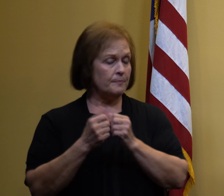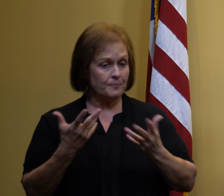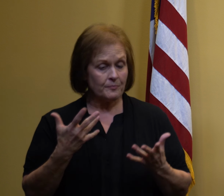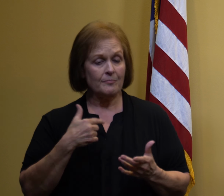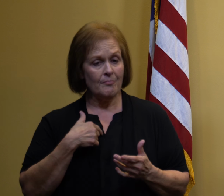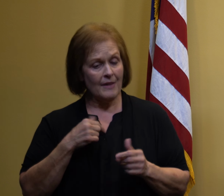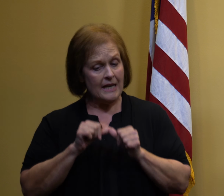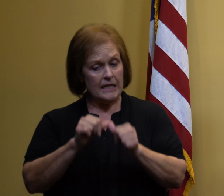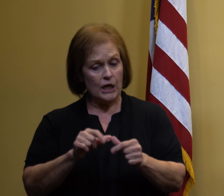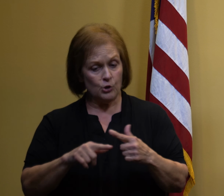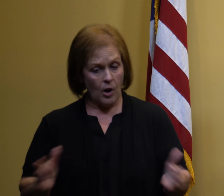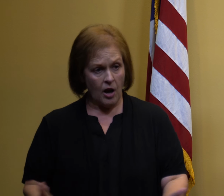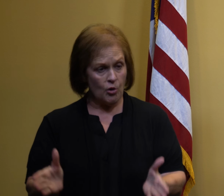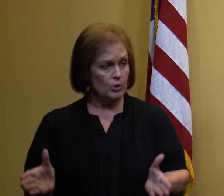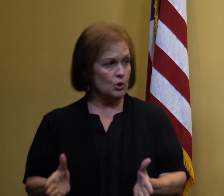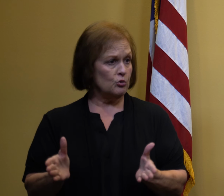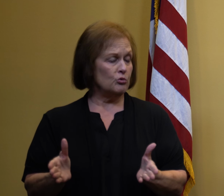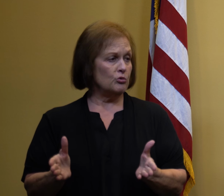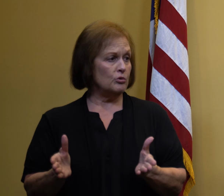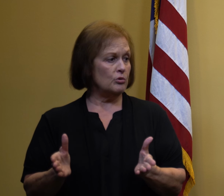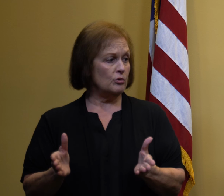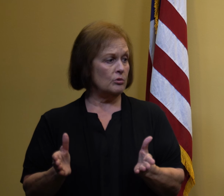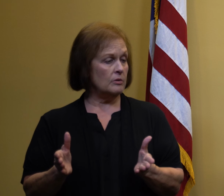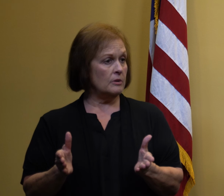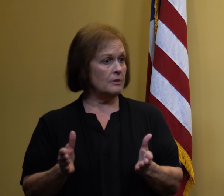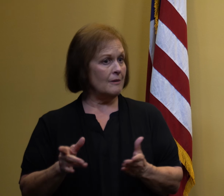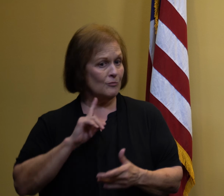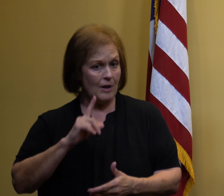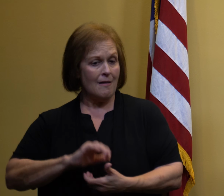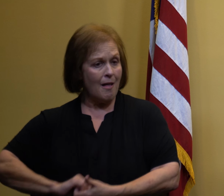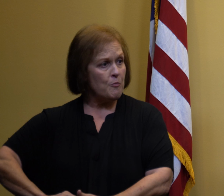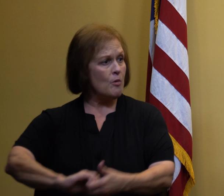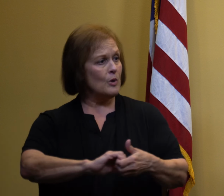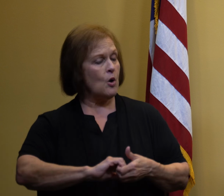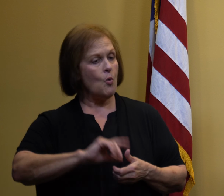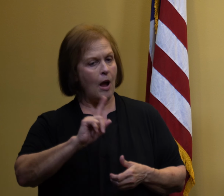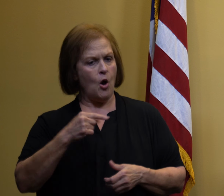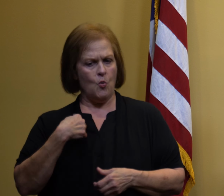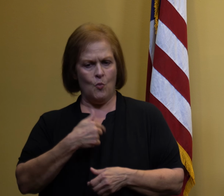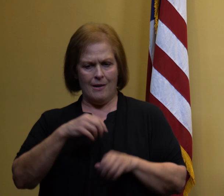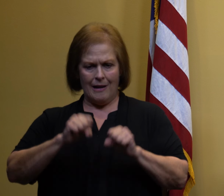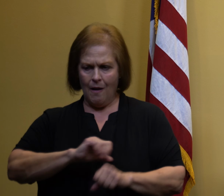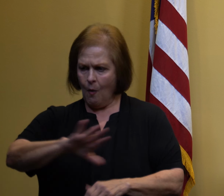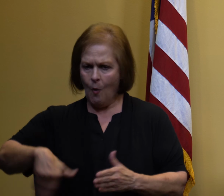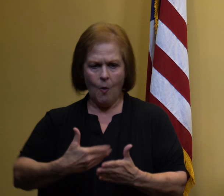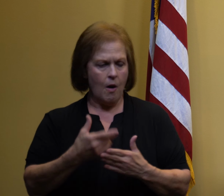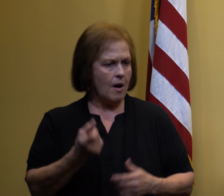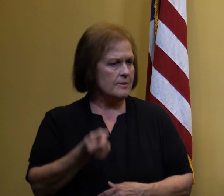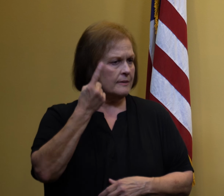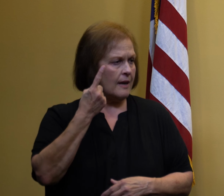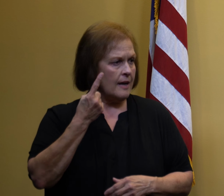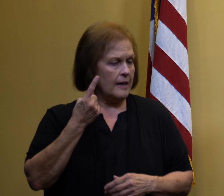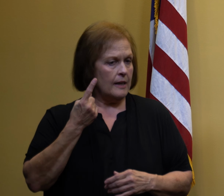to encourage is a collaboration where we can all understand how we're